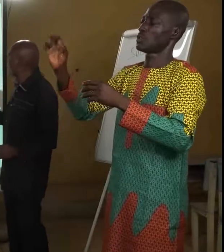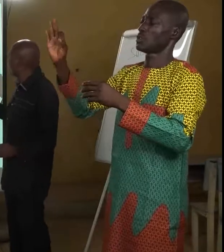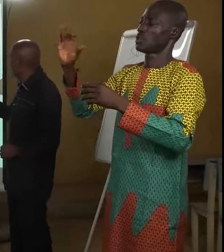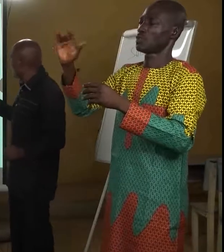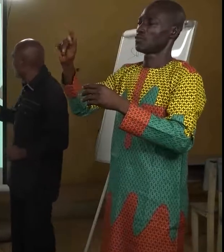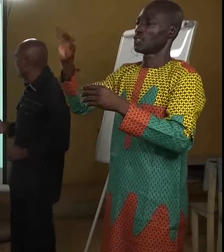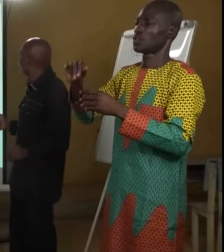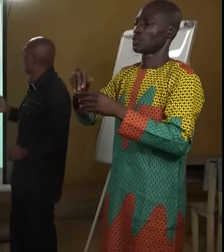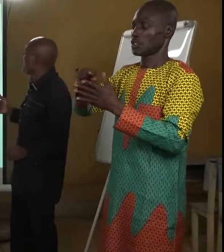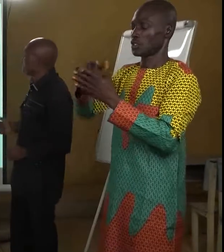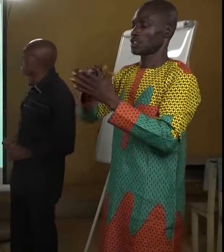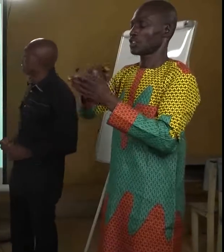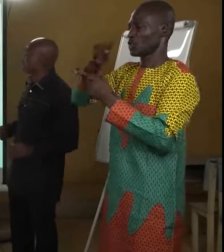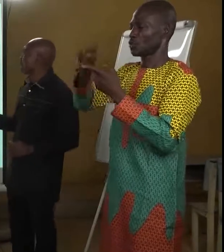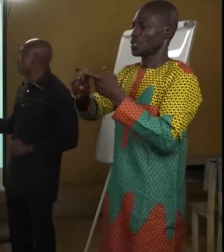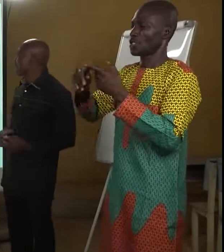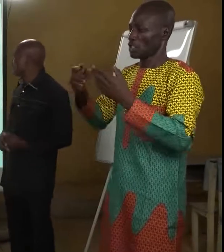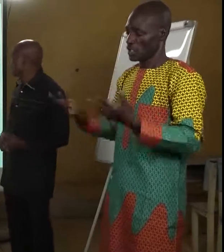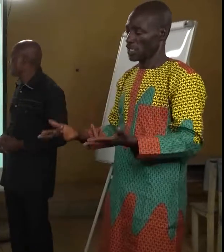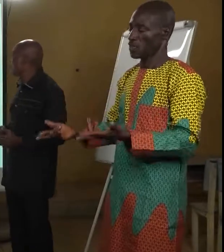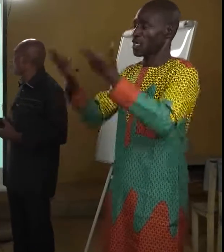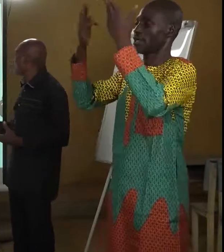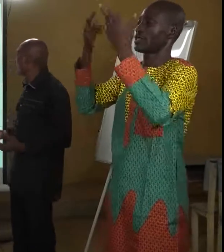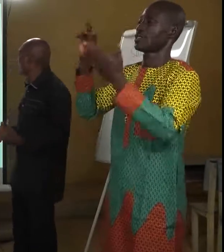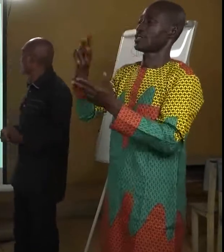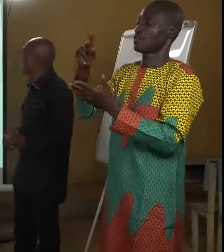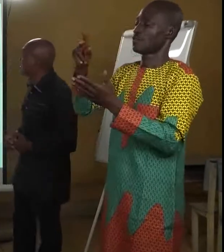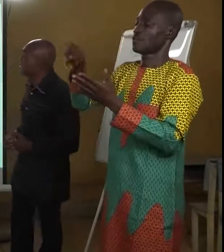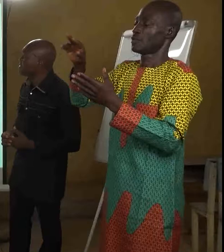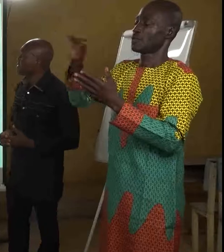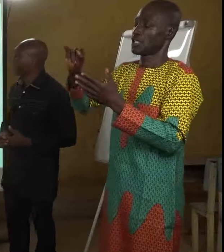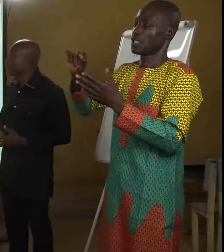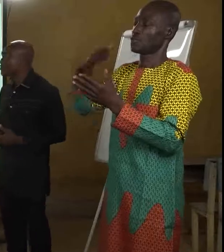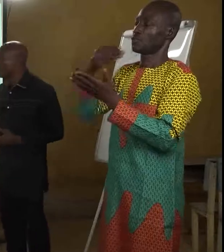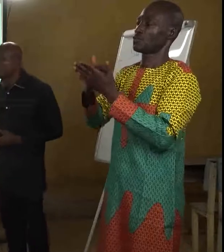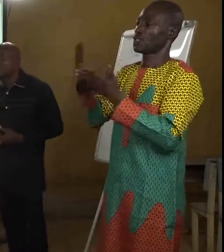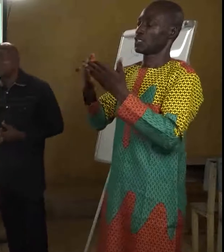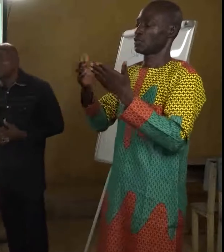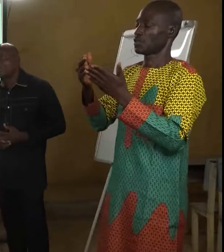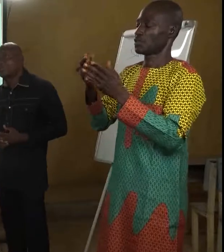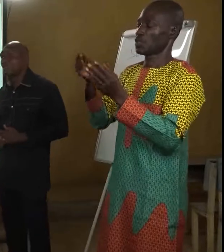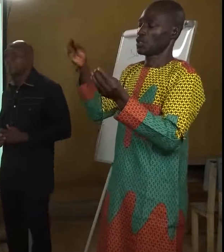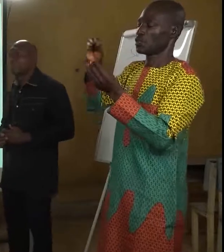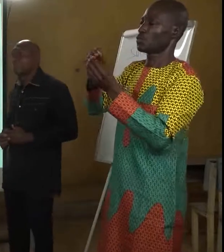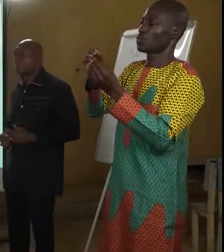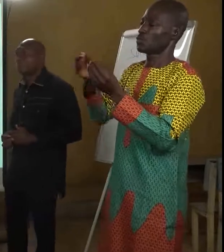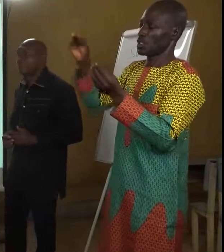when the rise in the prices of goods and services is caused by an increase in the cost of